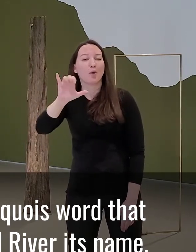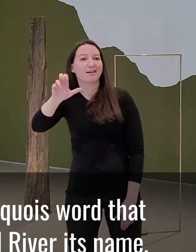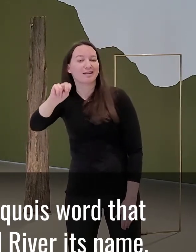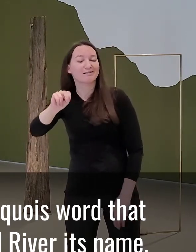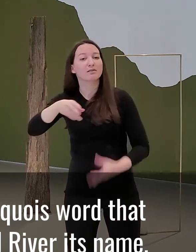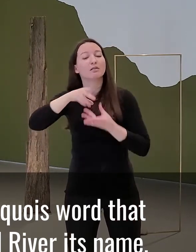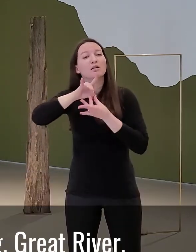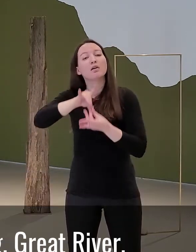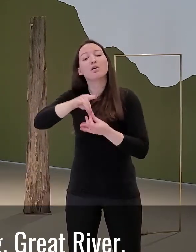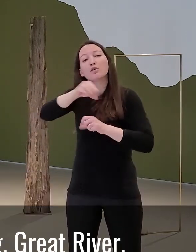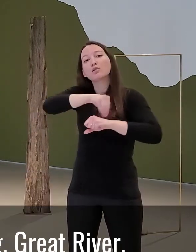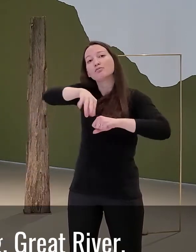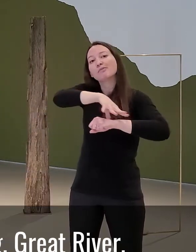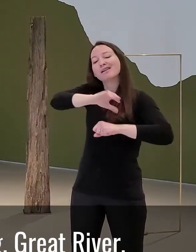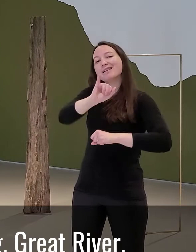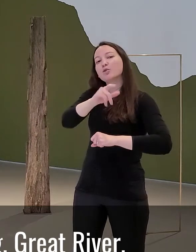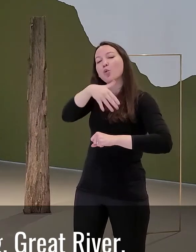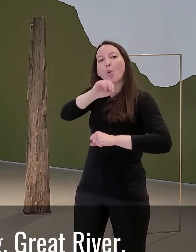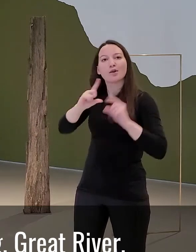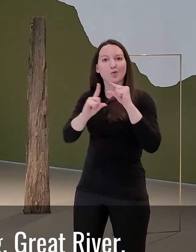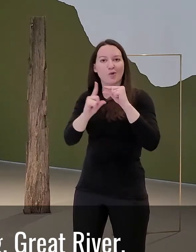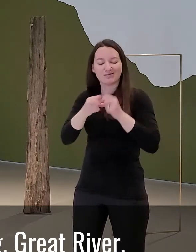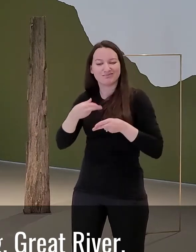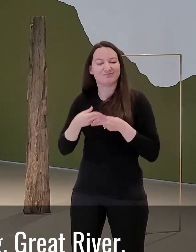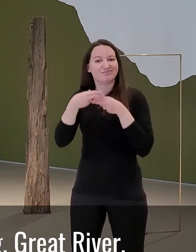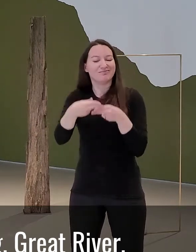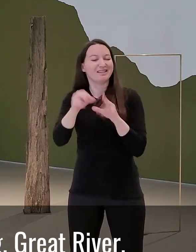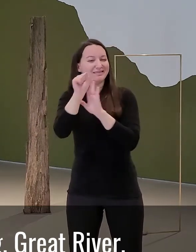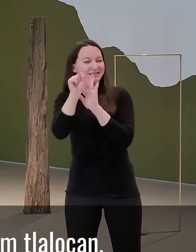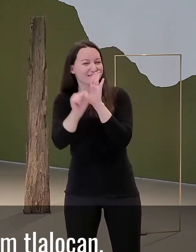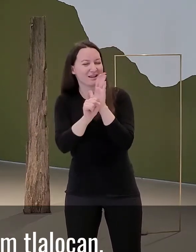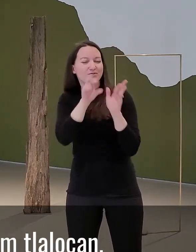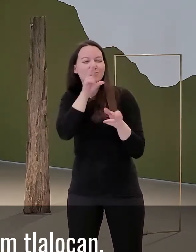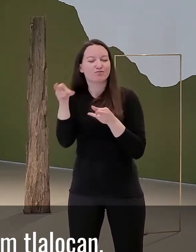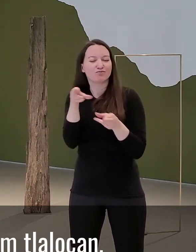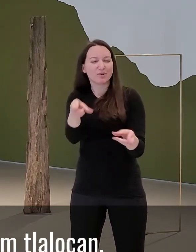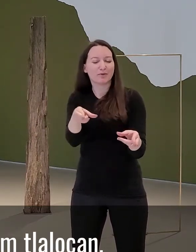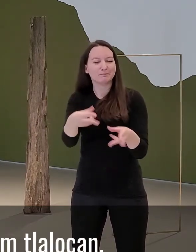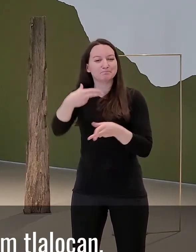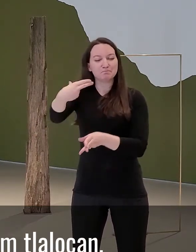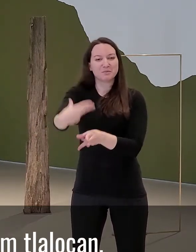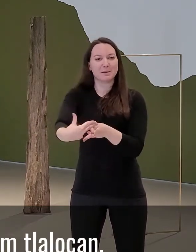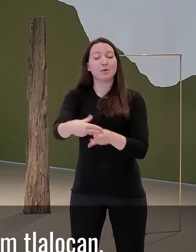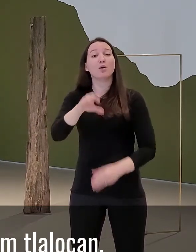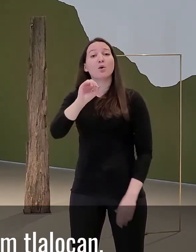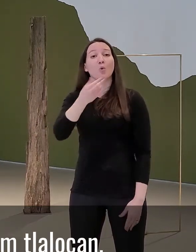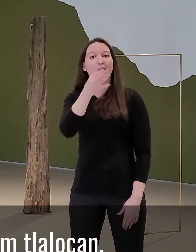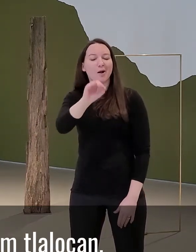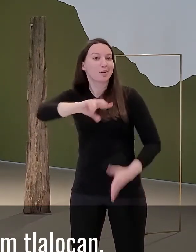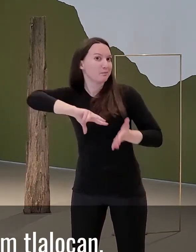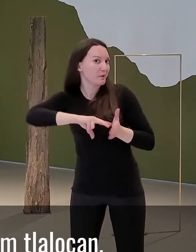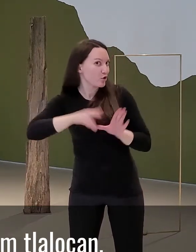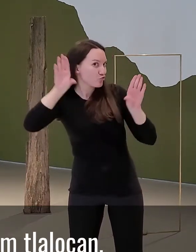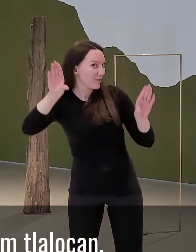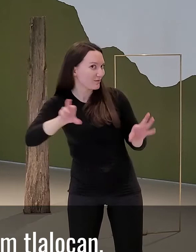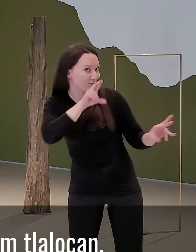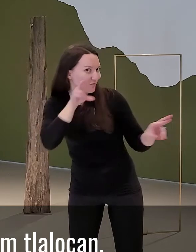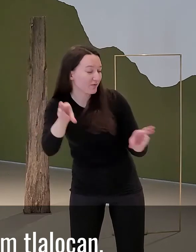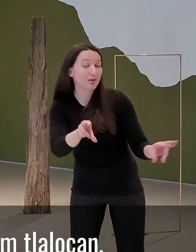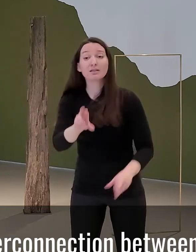name, Ohio, meaning Great River, and Kane from Kane. The